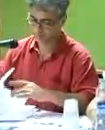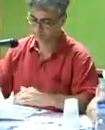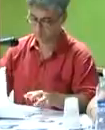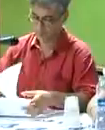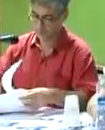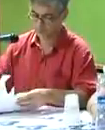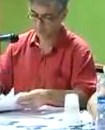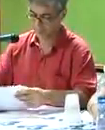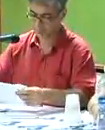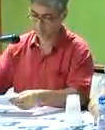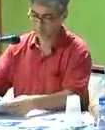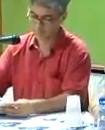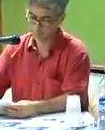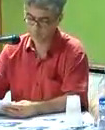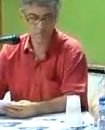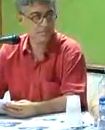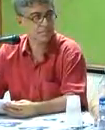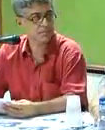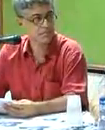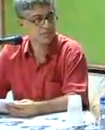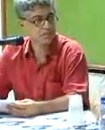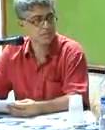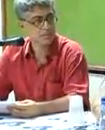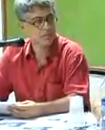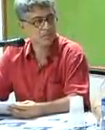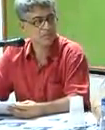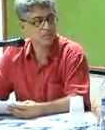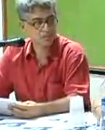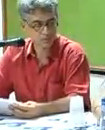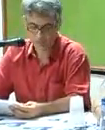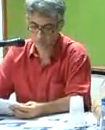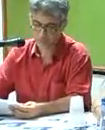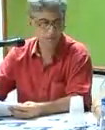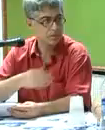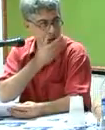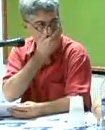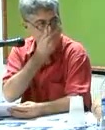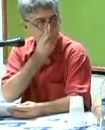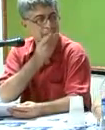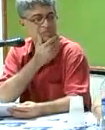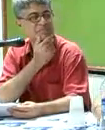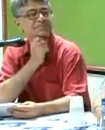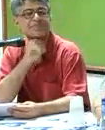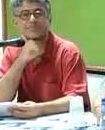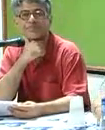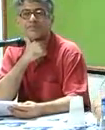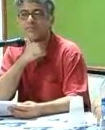jo Mani ji ne kahi ki jab aap court ke paas jaate hain, zyadatar ek hi bench hoti hai jinke paas